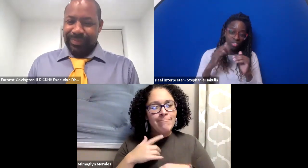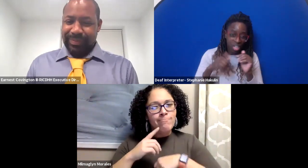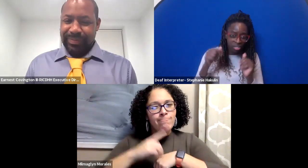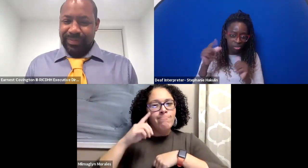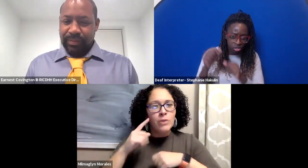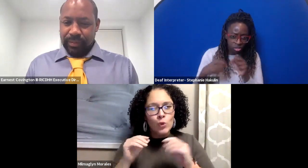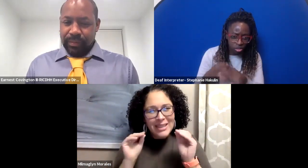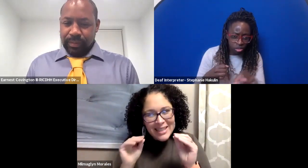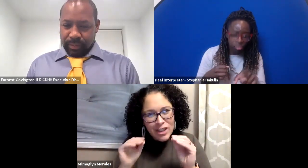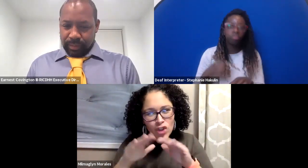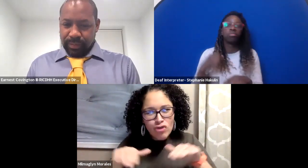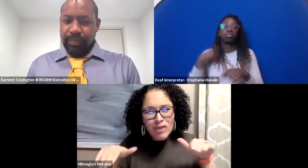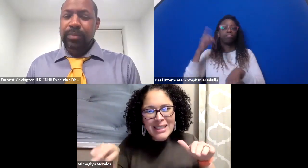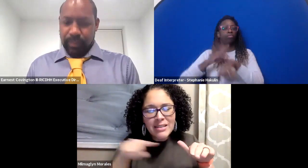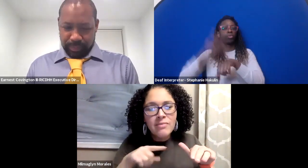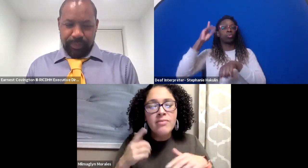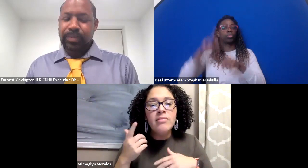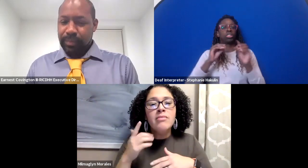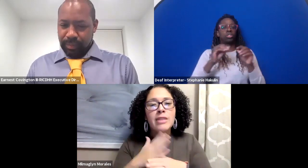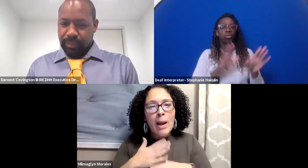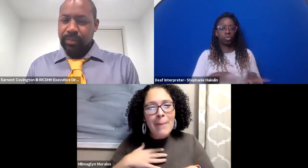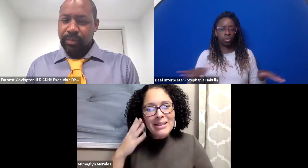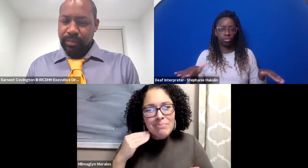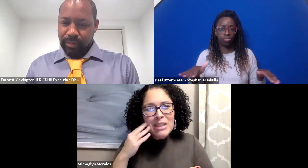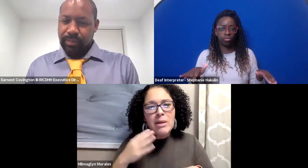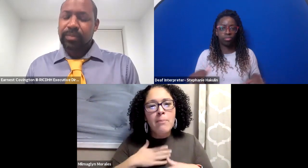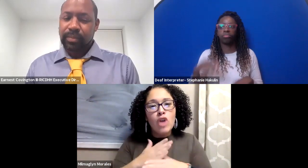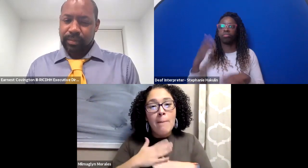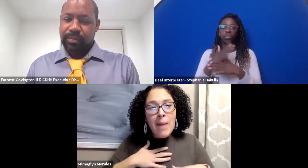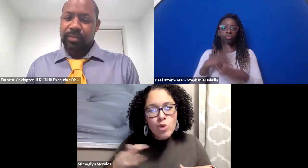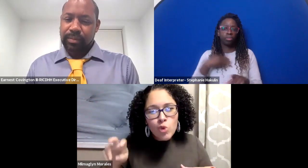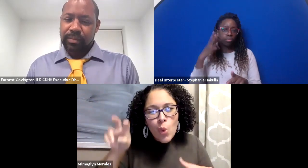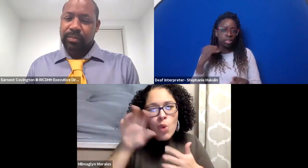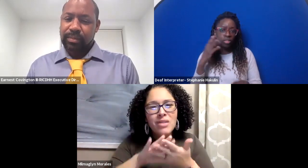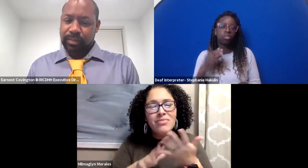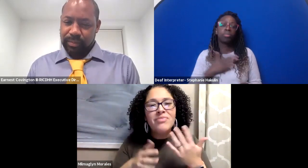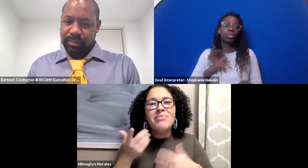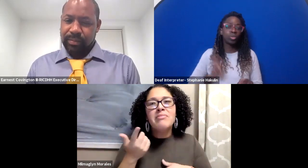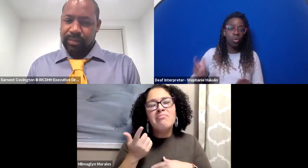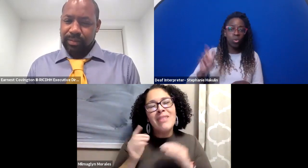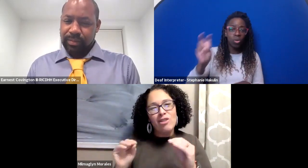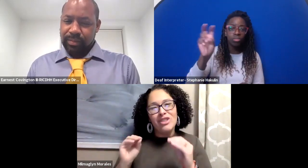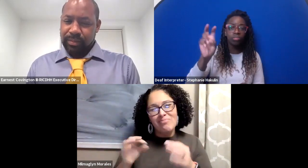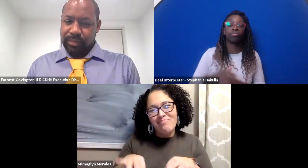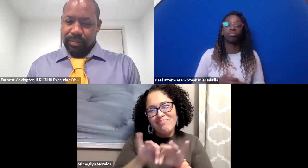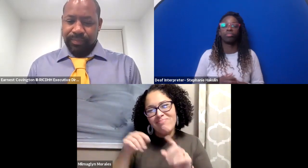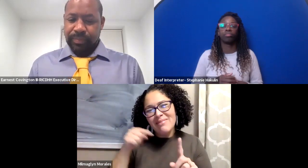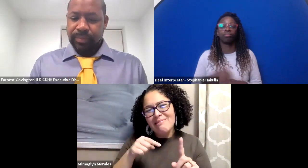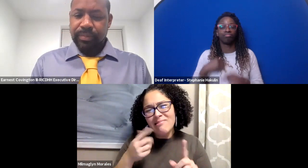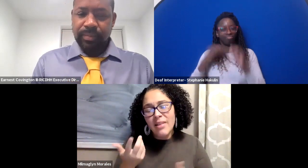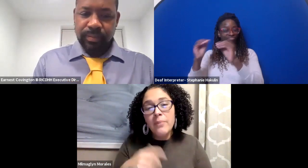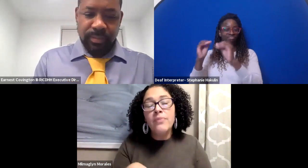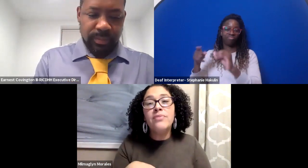taught for more than 16 years. So at the same time, I feel like it's a duty to teach children about my experience and share my personal